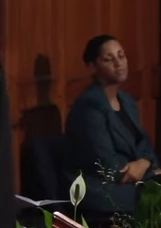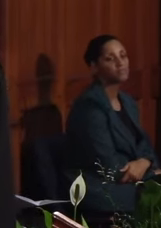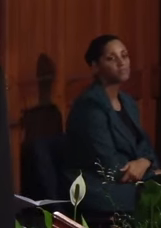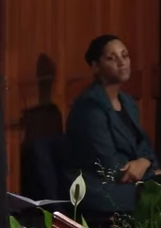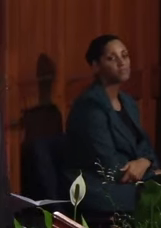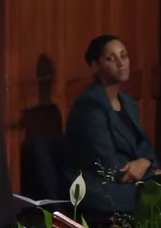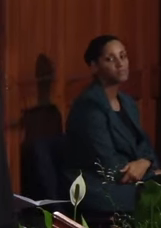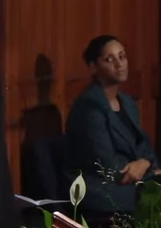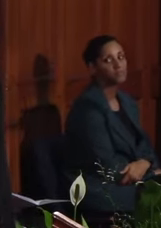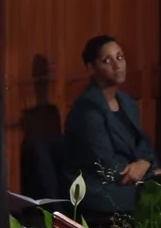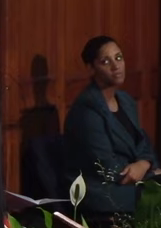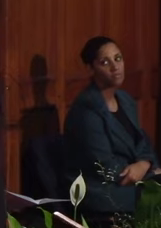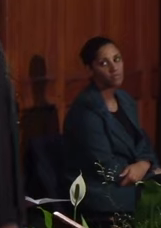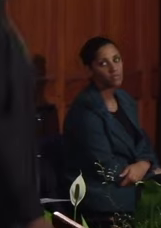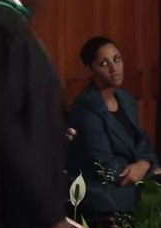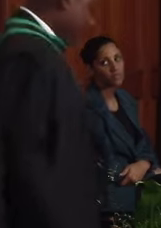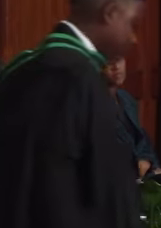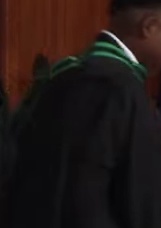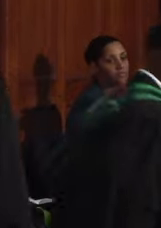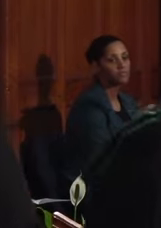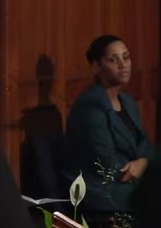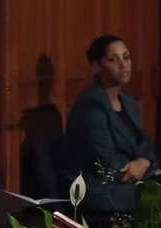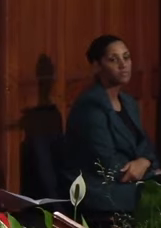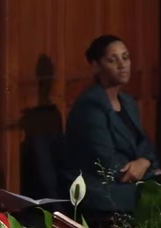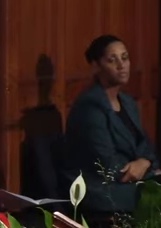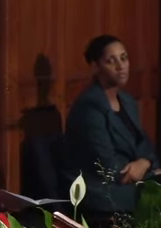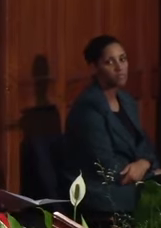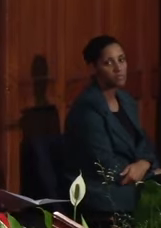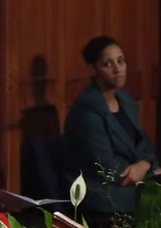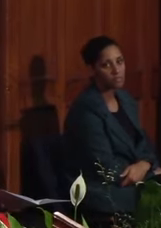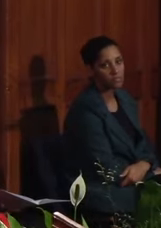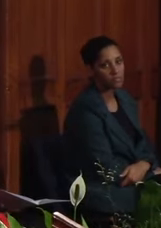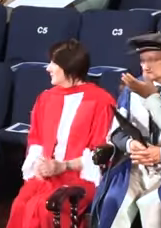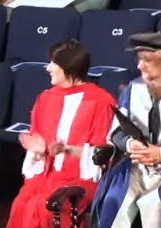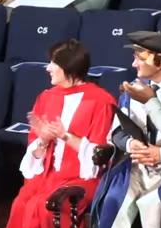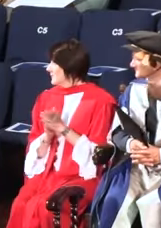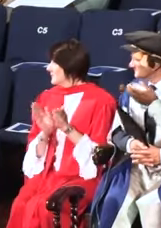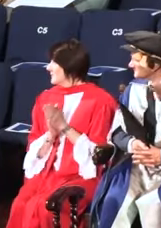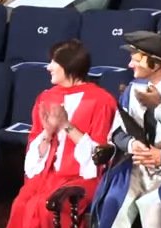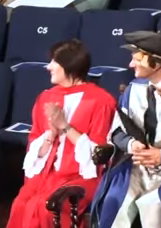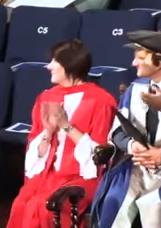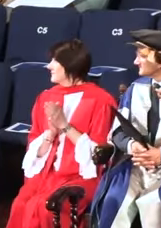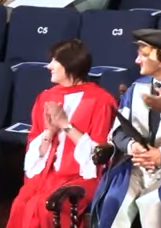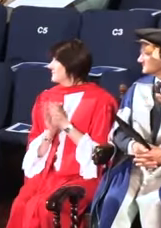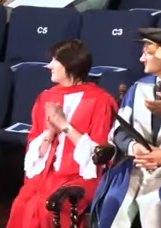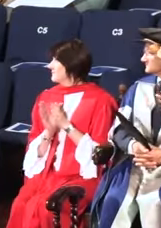For the Master of Science in Engineering, Christopher Shibuzo Francis.